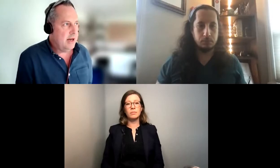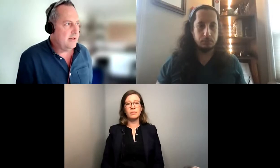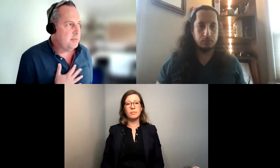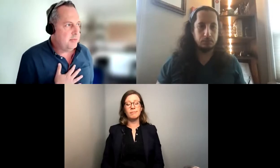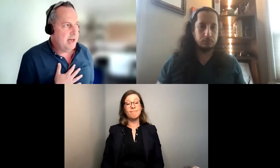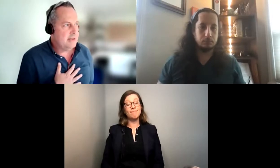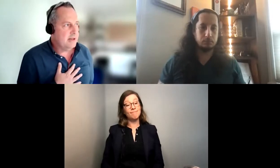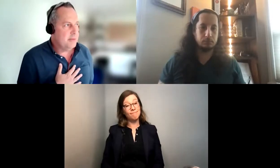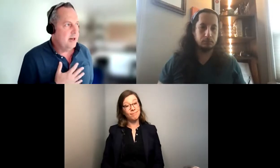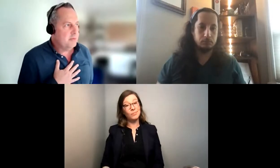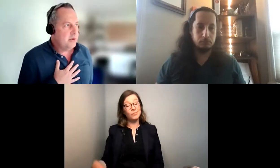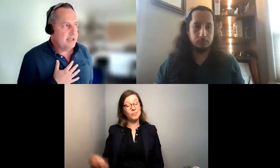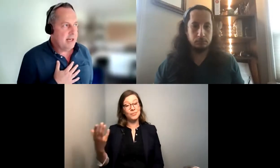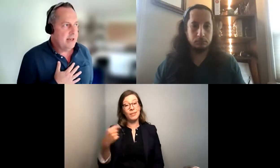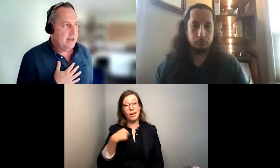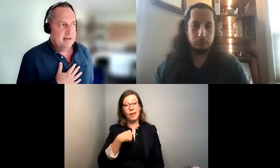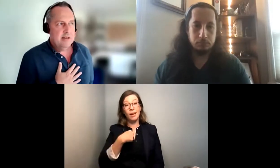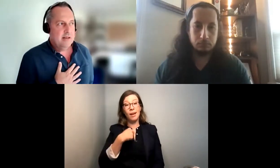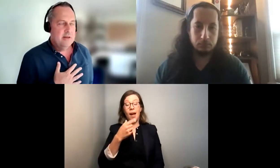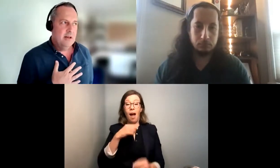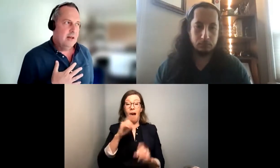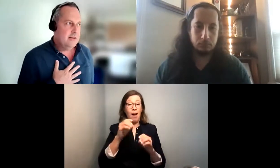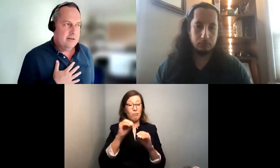Well, I have to put my hand on my heart and probably say